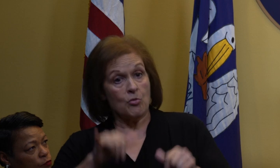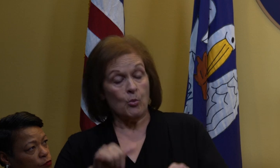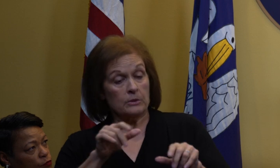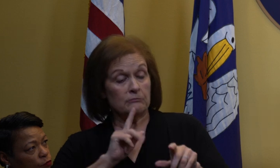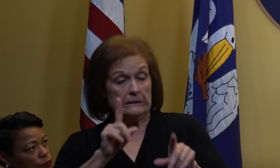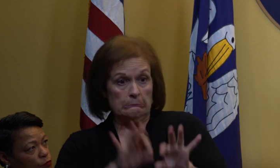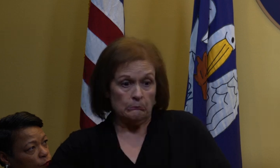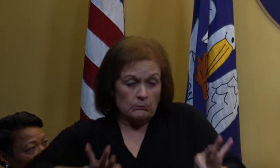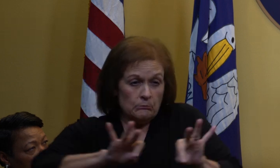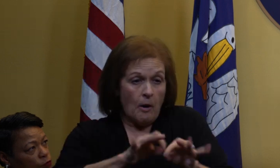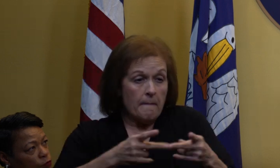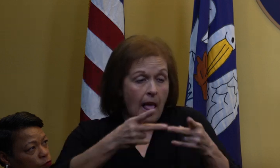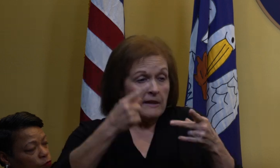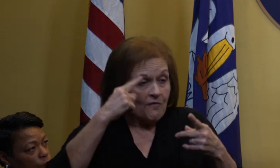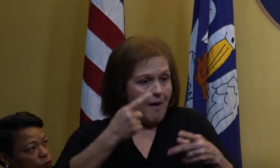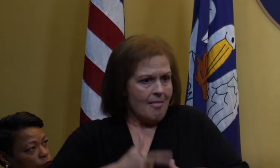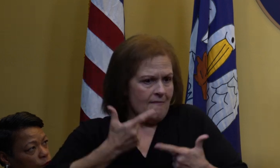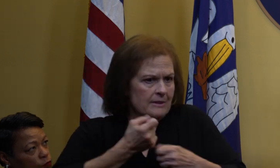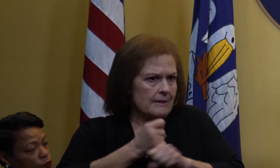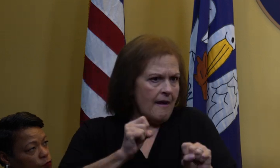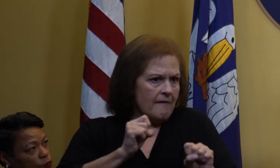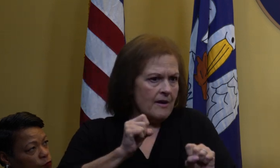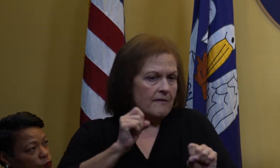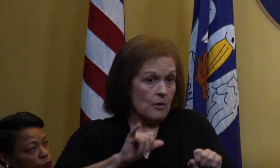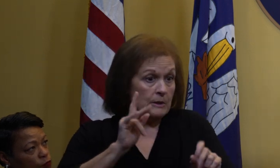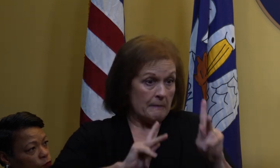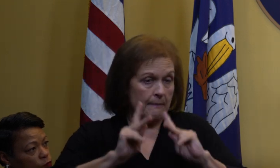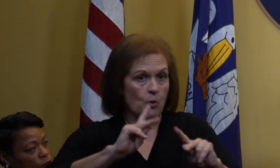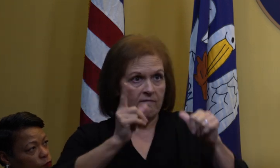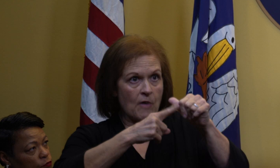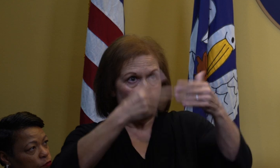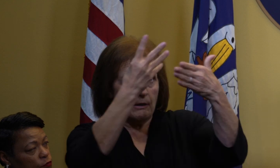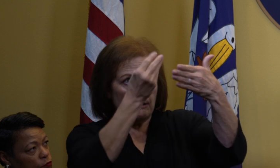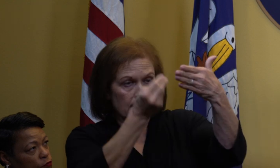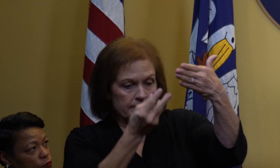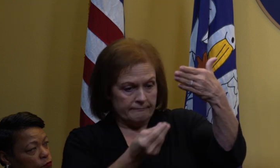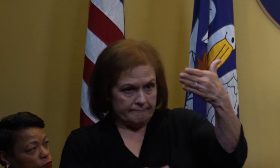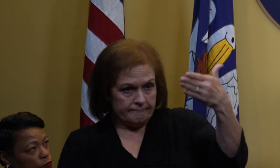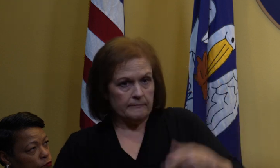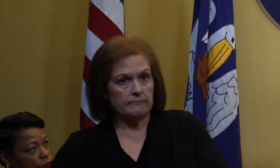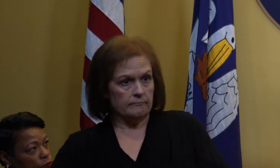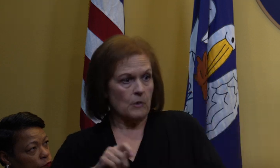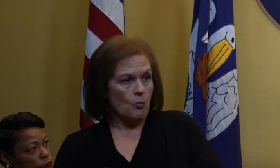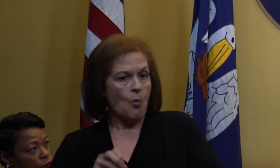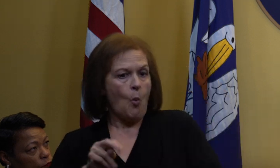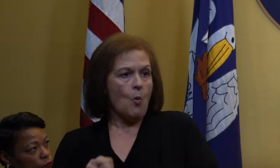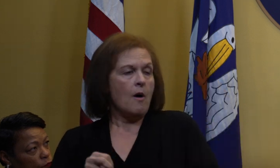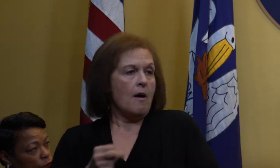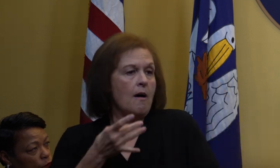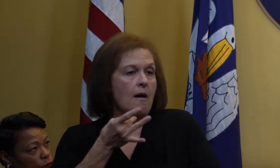critical facilities needed for life and safety for all of our residents and all of our visitors in the city, but also for those very